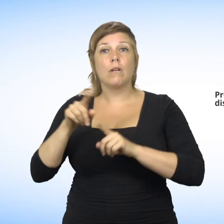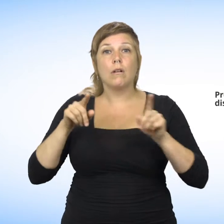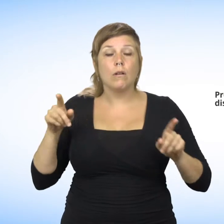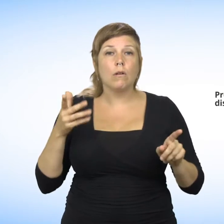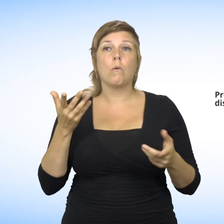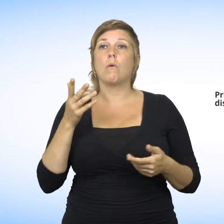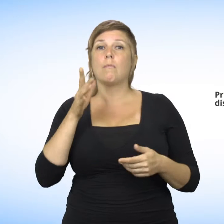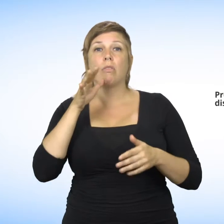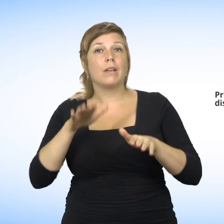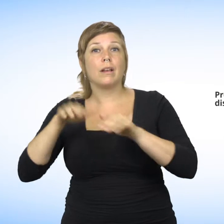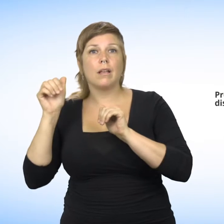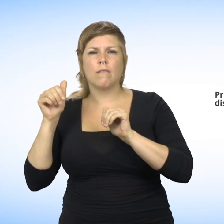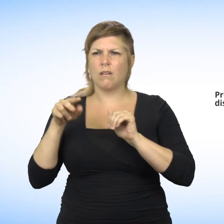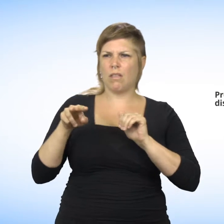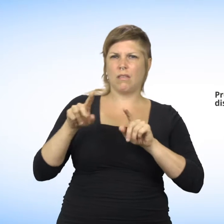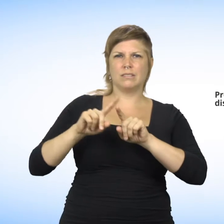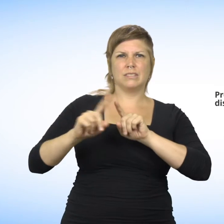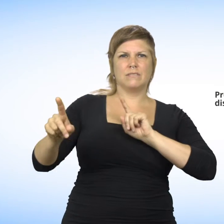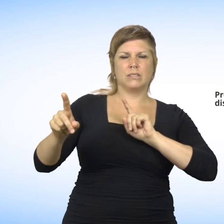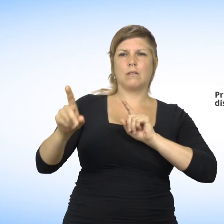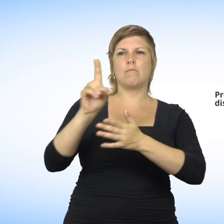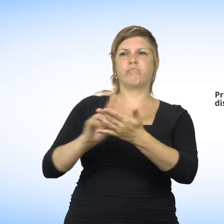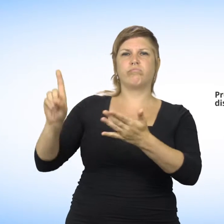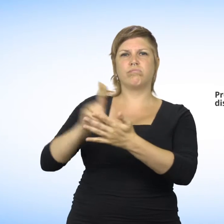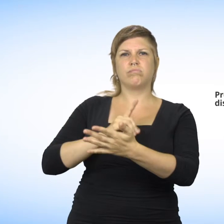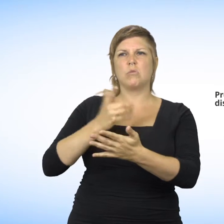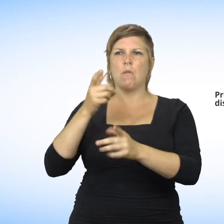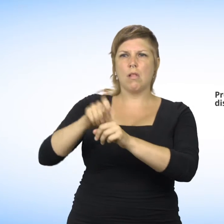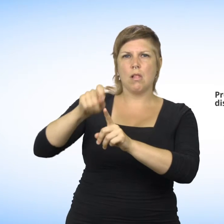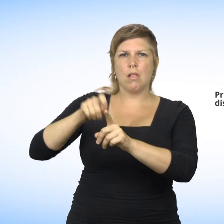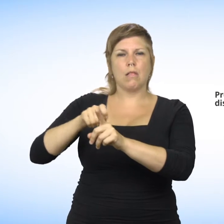This means that you cannot be treated differently because you are pregnant or on maternity leave.